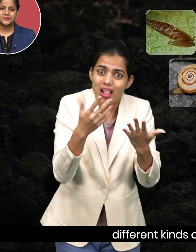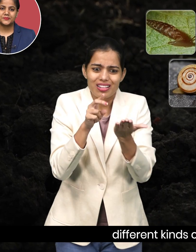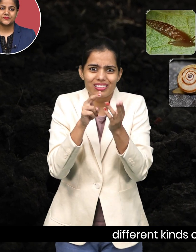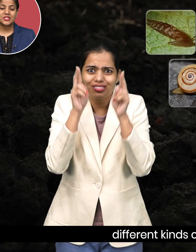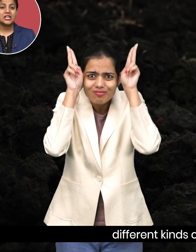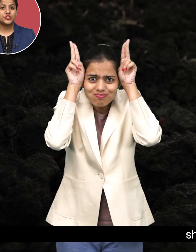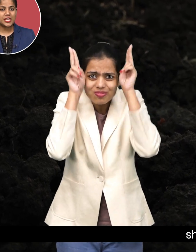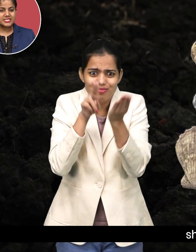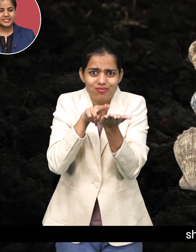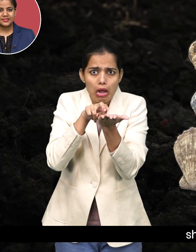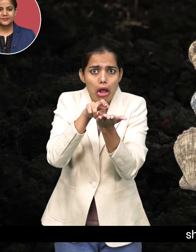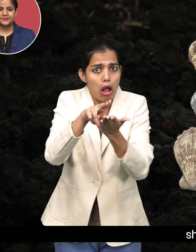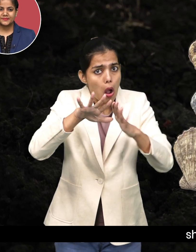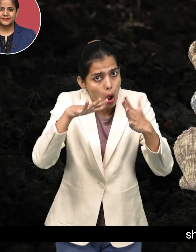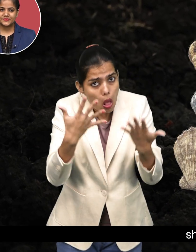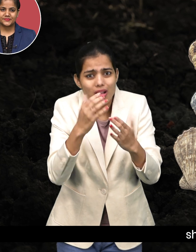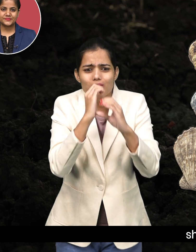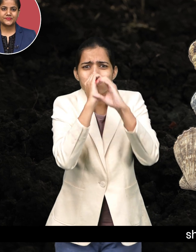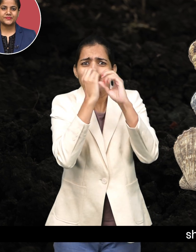slugs, shells,